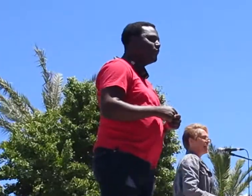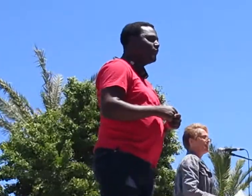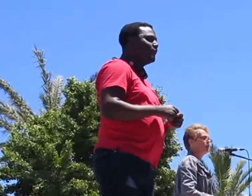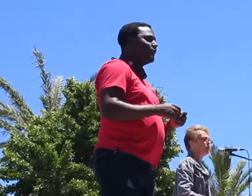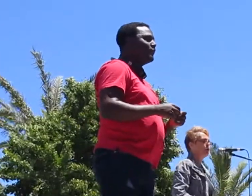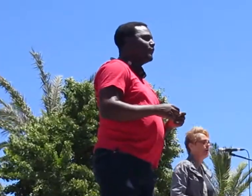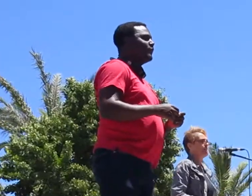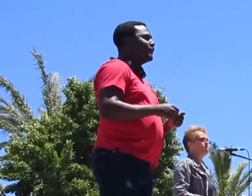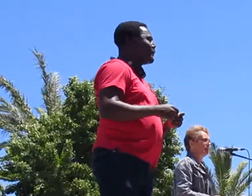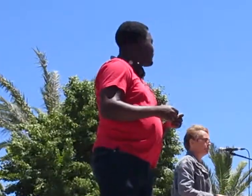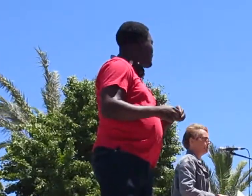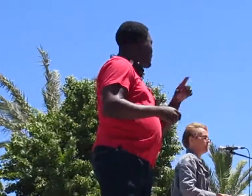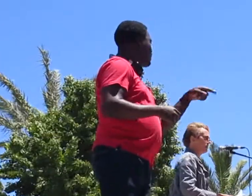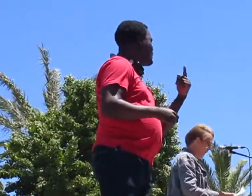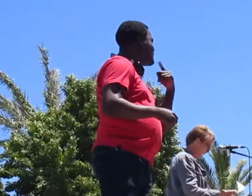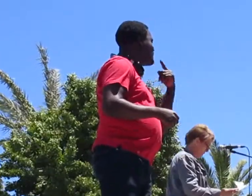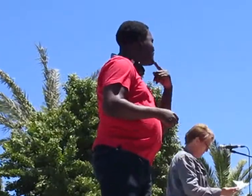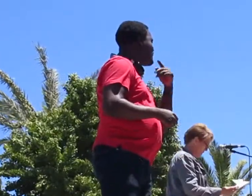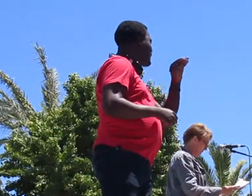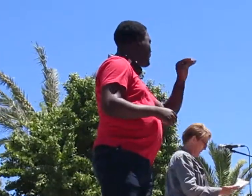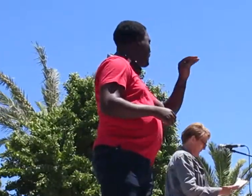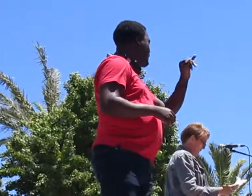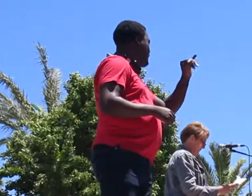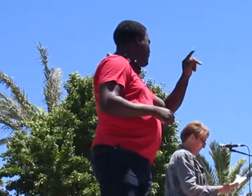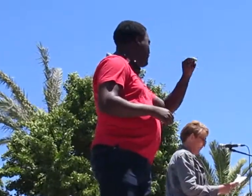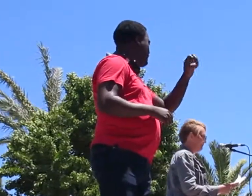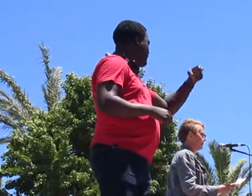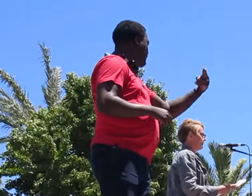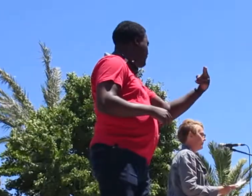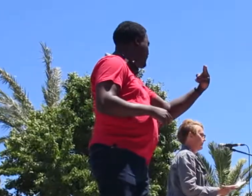We say to you, Mitch McConnell,